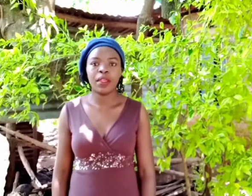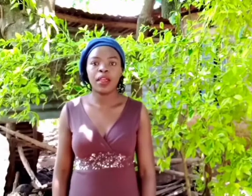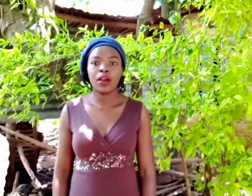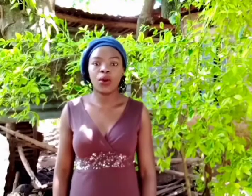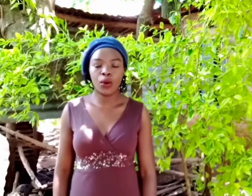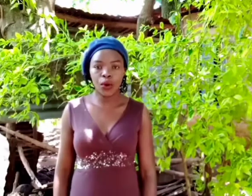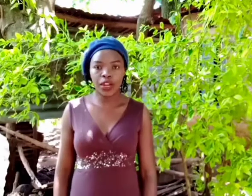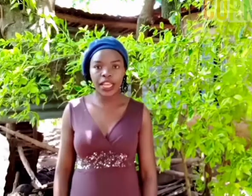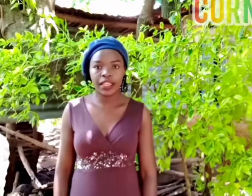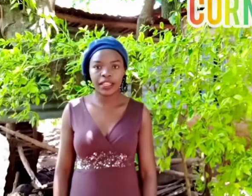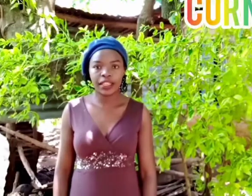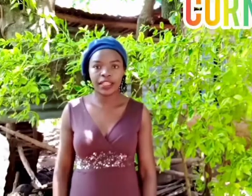Corner.